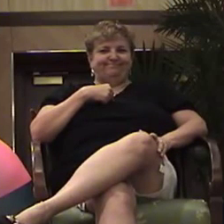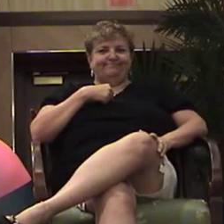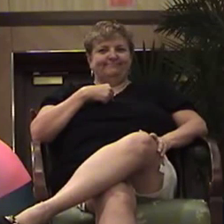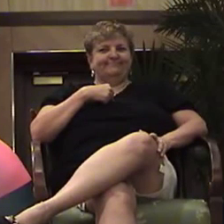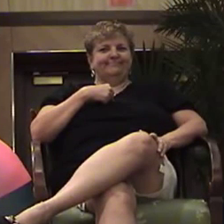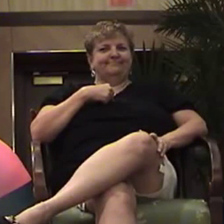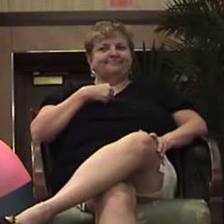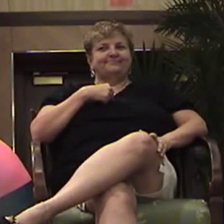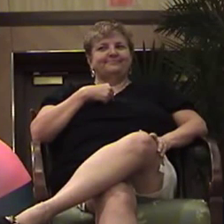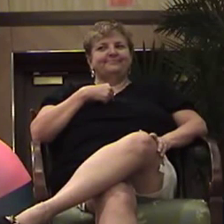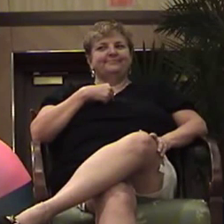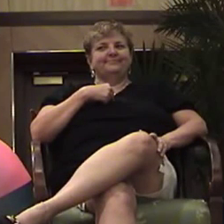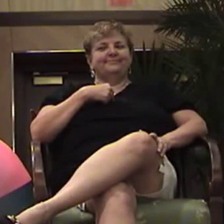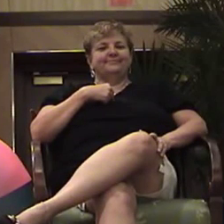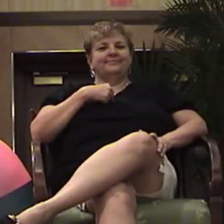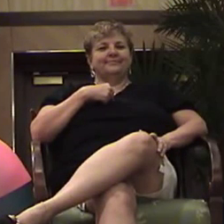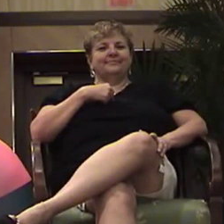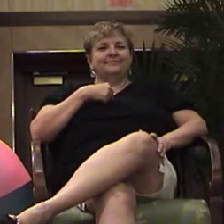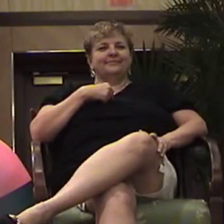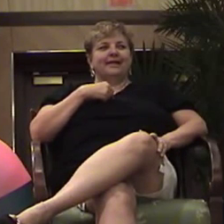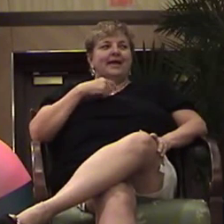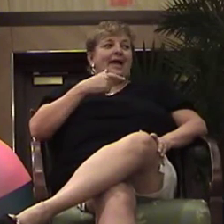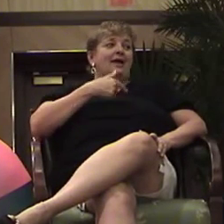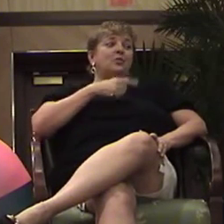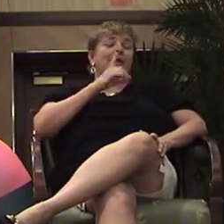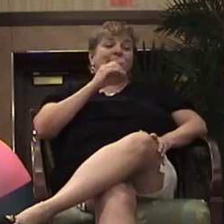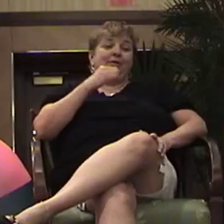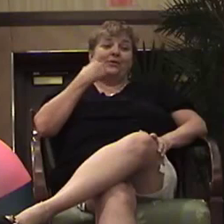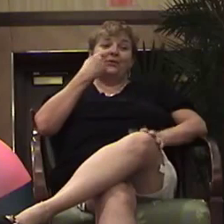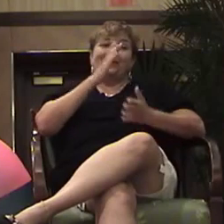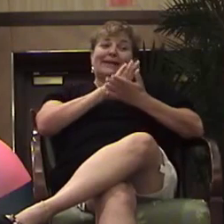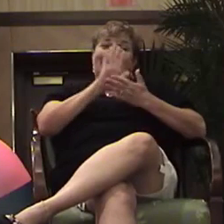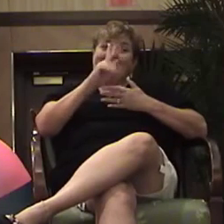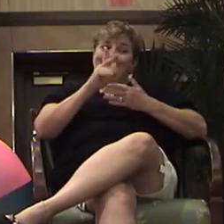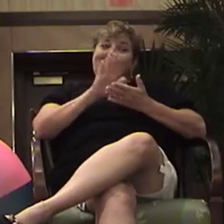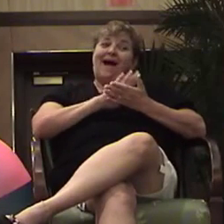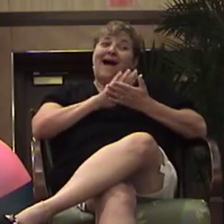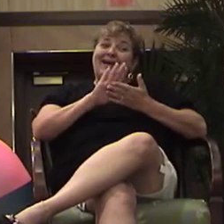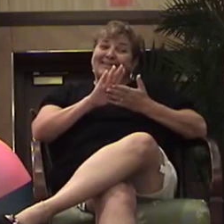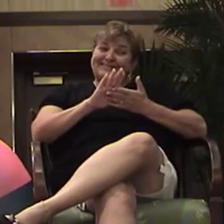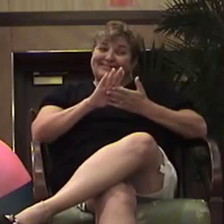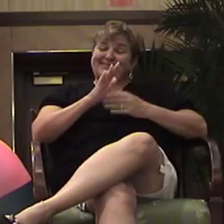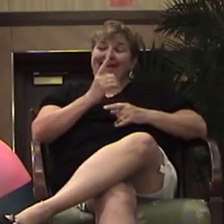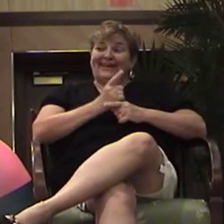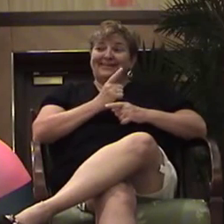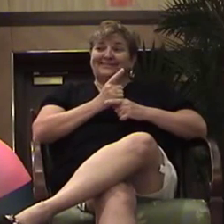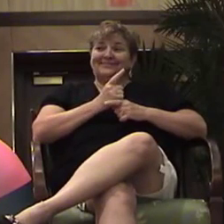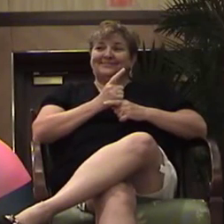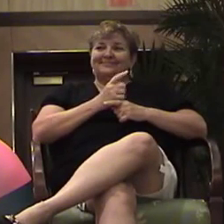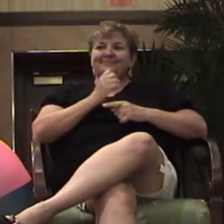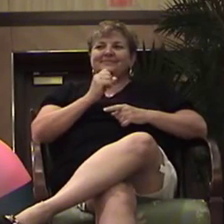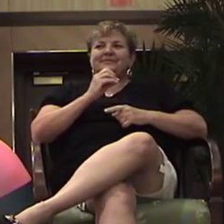And we clean up nice, don't we? Yeah. And so I agreed to go to a meeting with her.